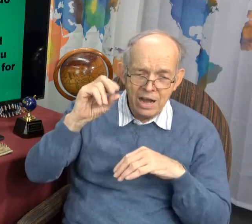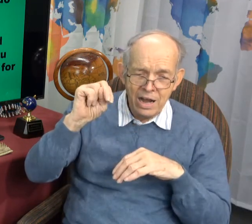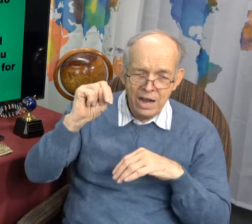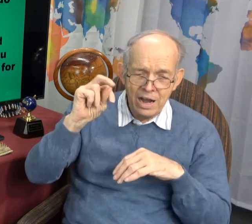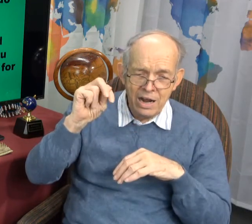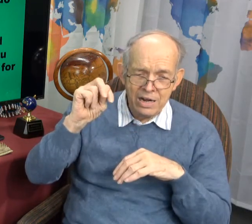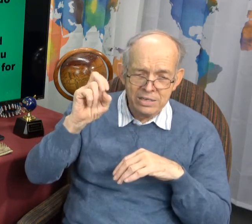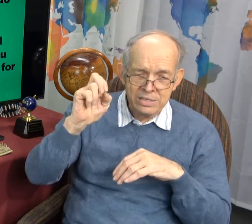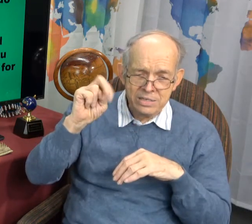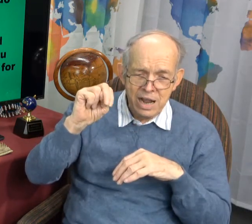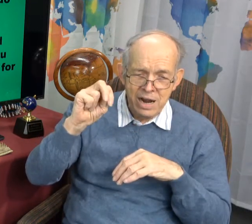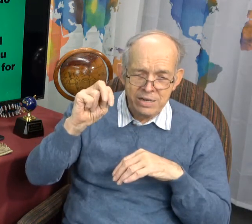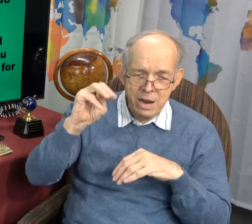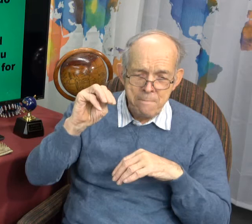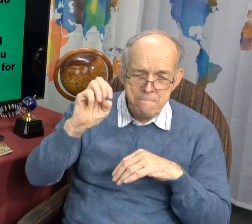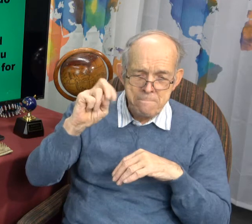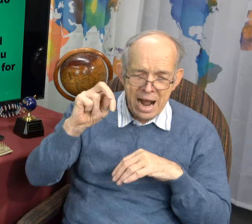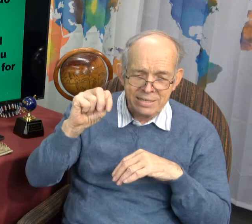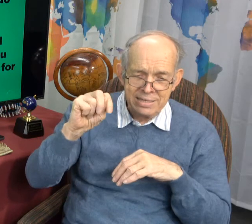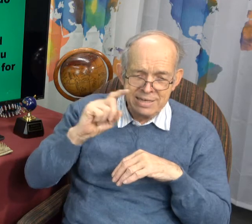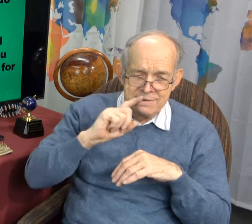I tell him that he